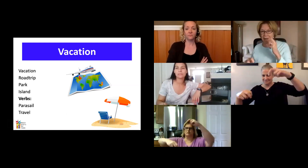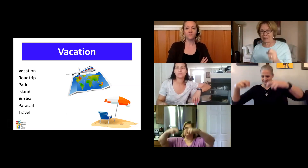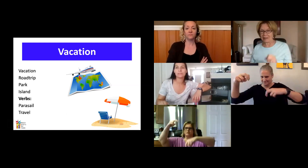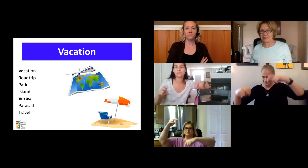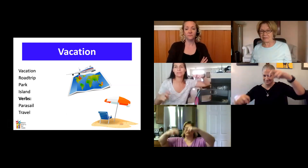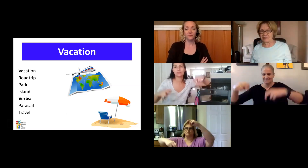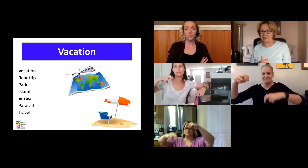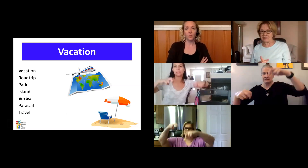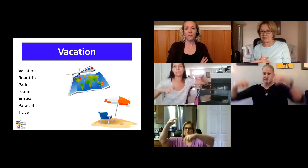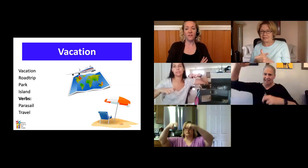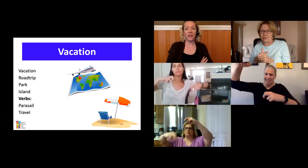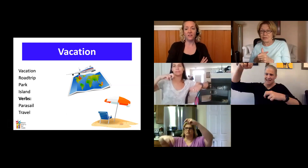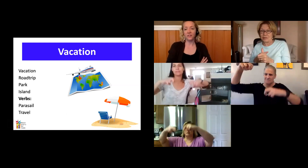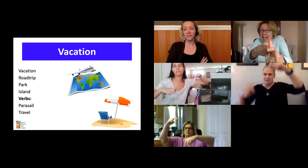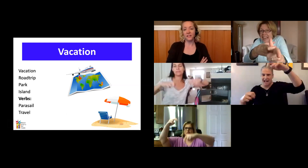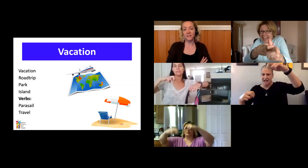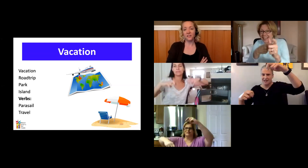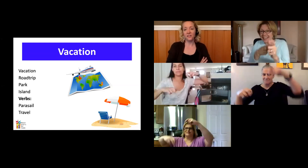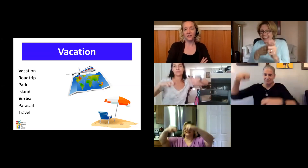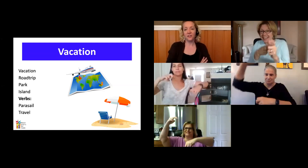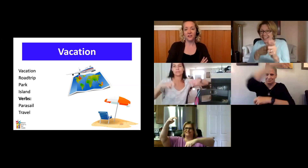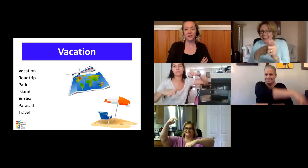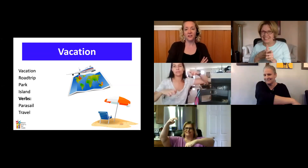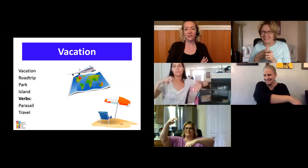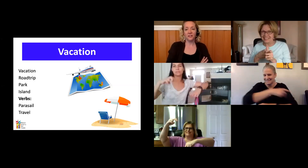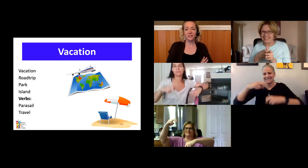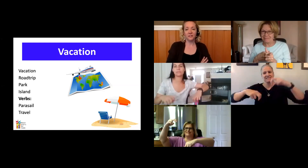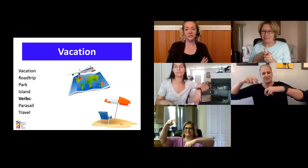One of my faves, a seesaw.